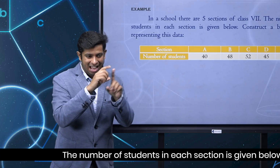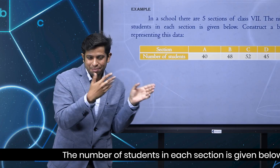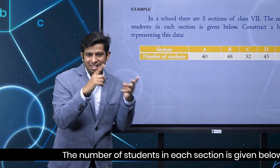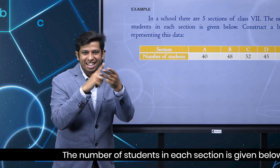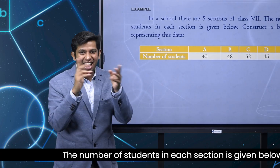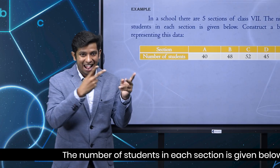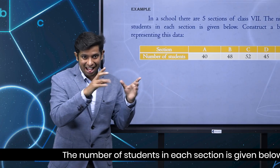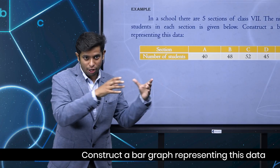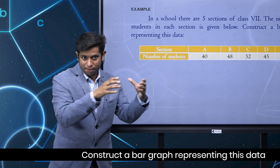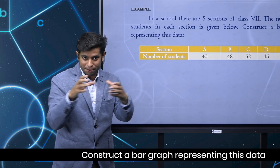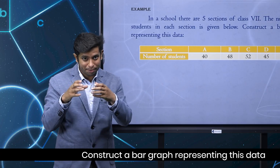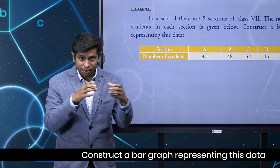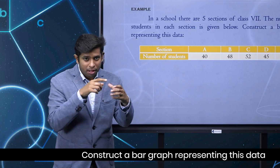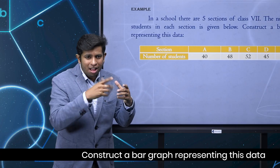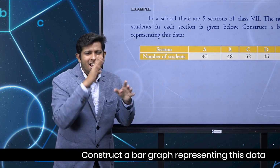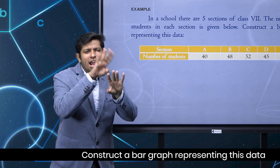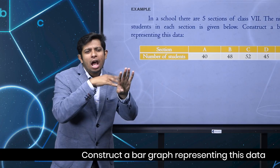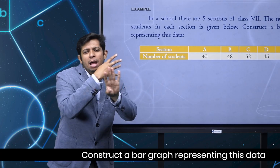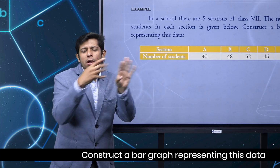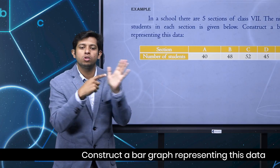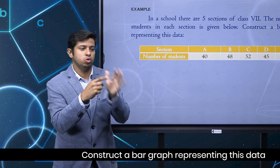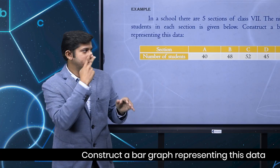below. Construct a bar graph representing this data.